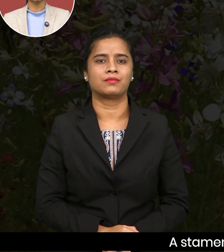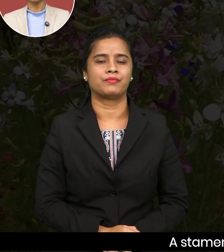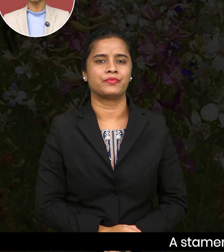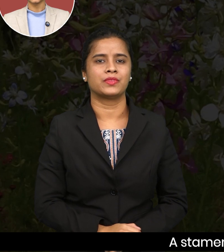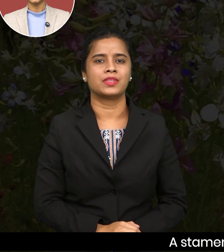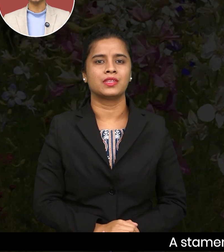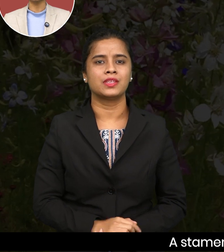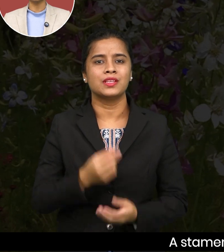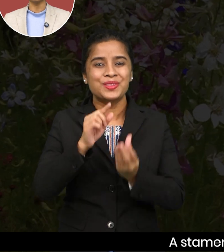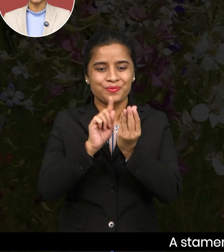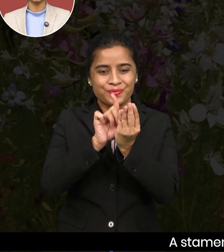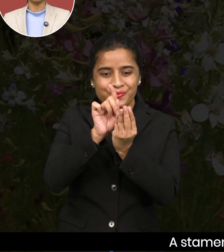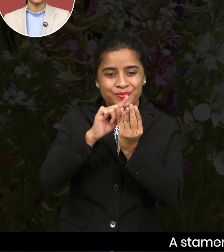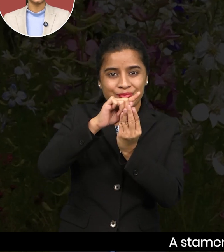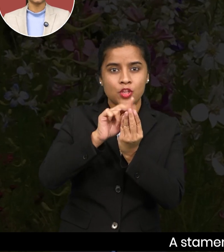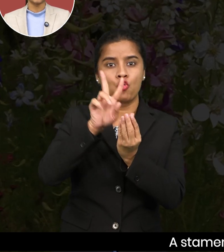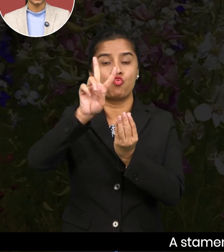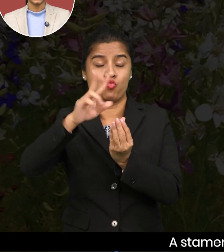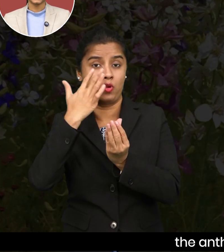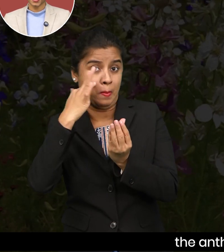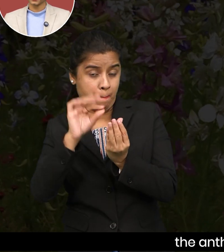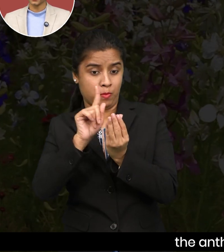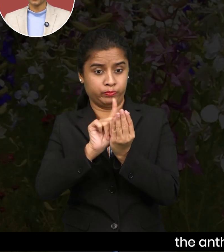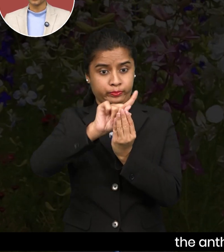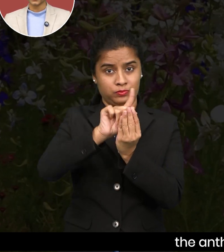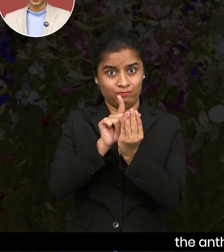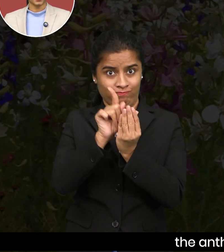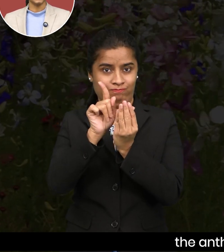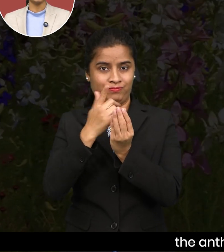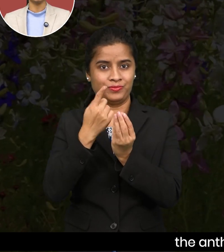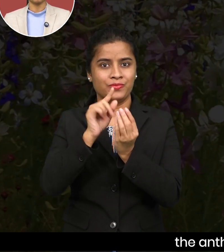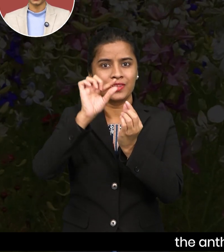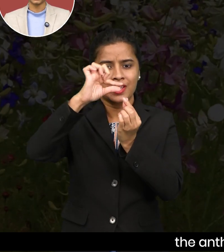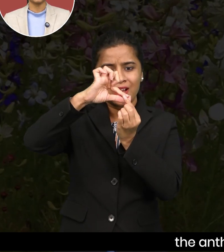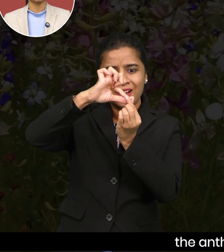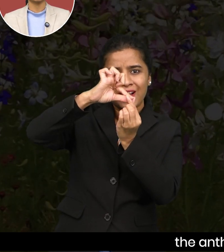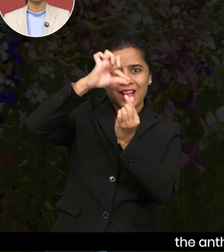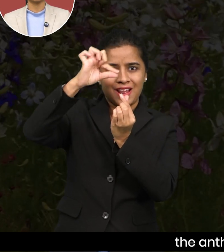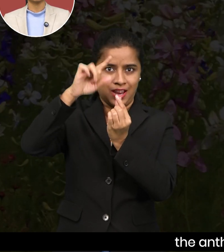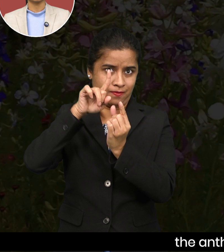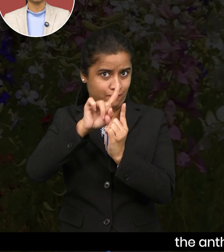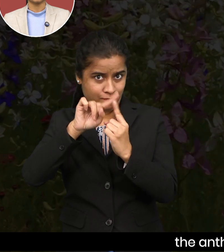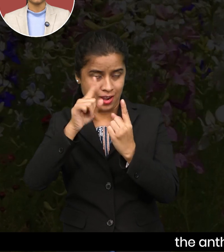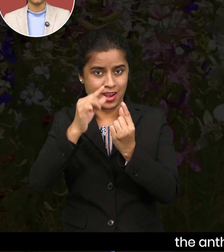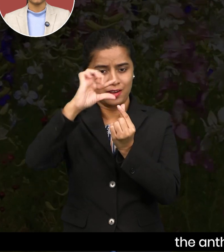A stamen has 2 main parts, the anther and the filament.